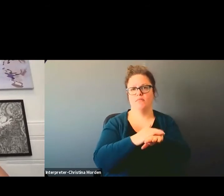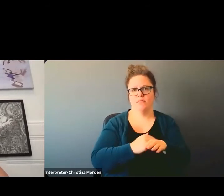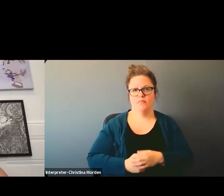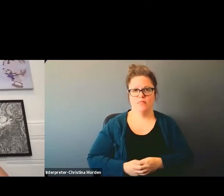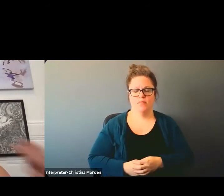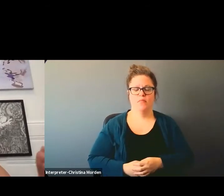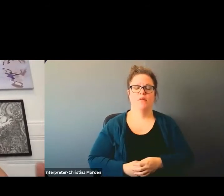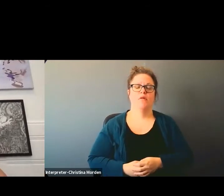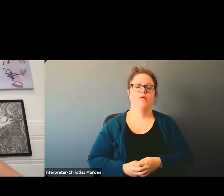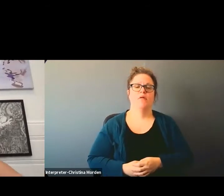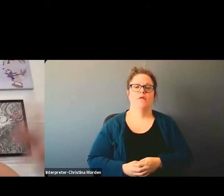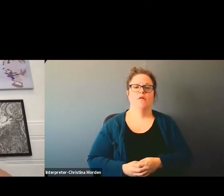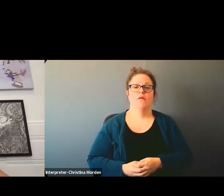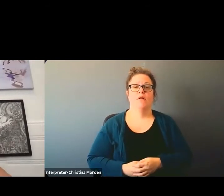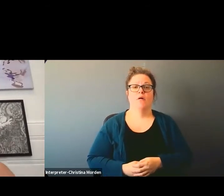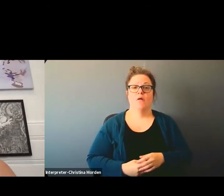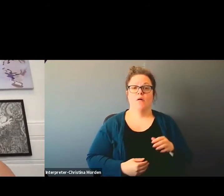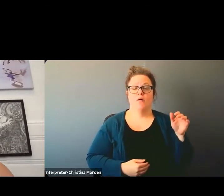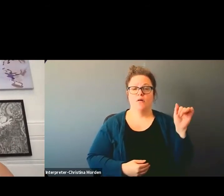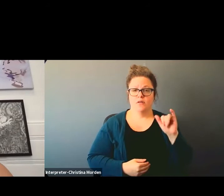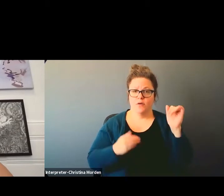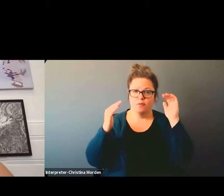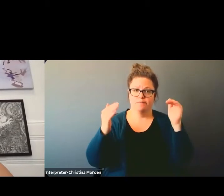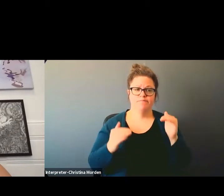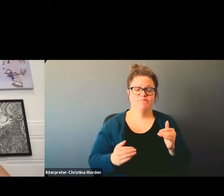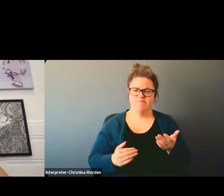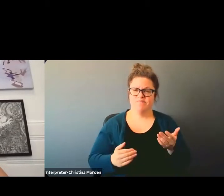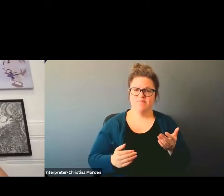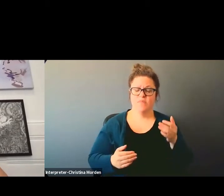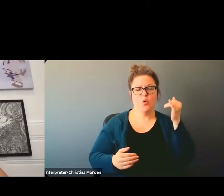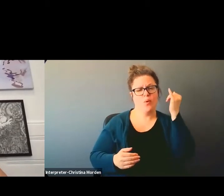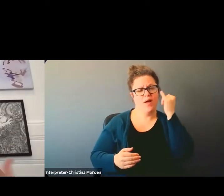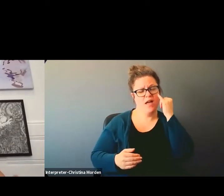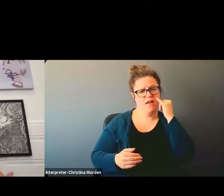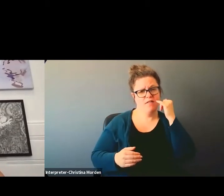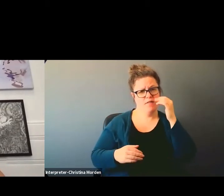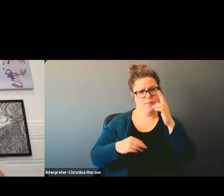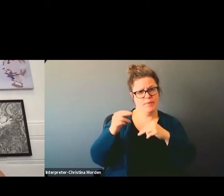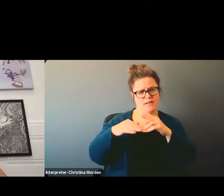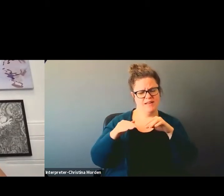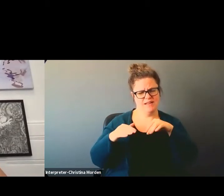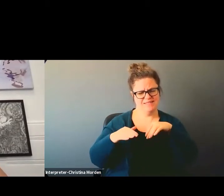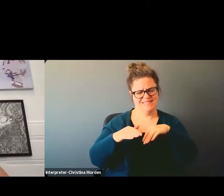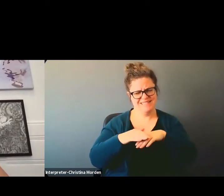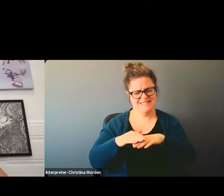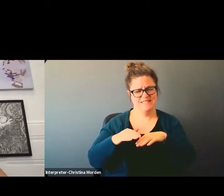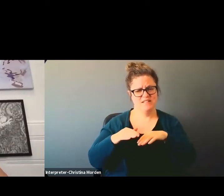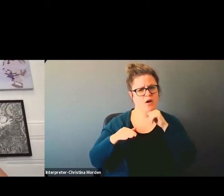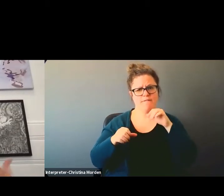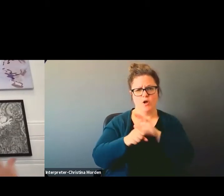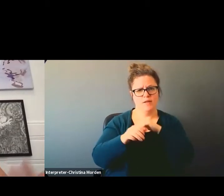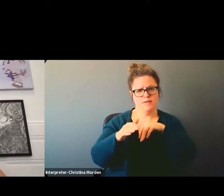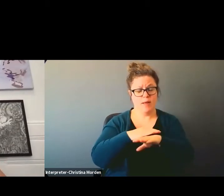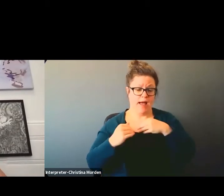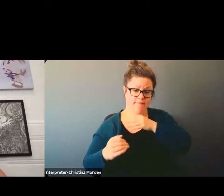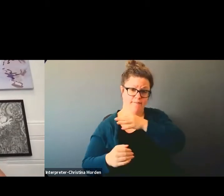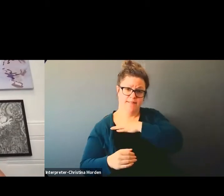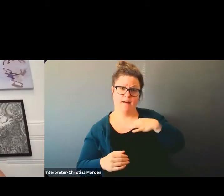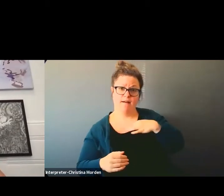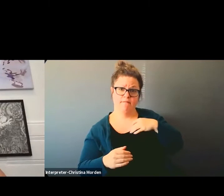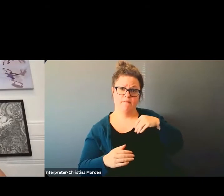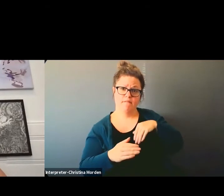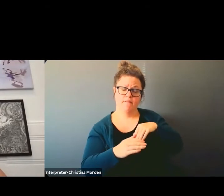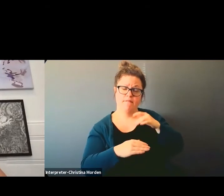Another thing is, do you have staff that can meet customers outside of your inaccessible space to provide those services? Do you have curbside